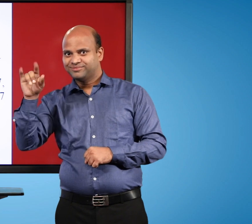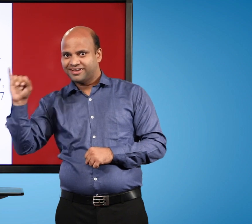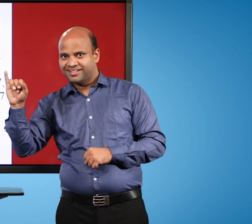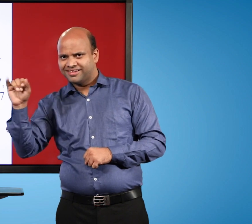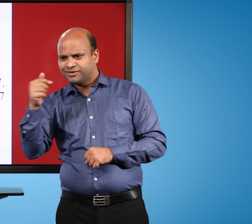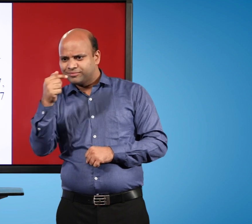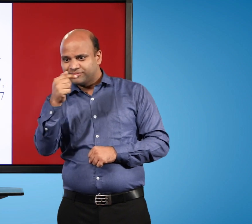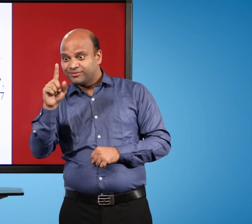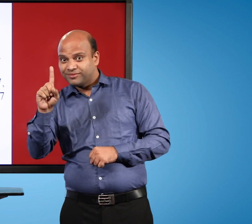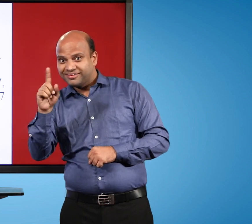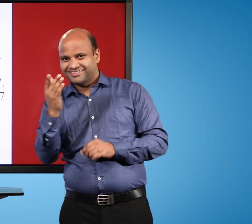16.